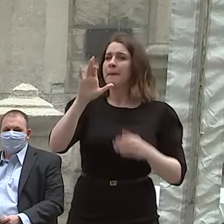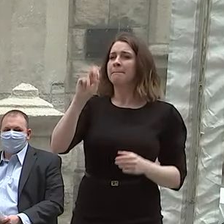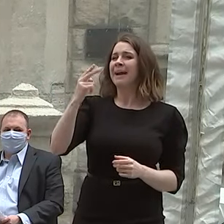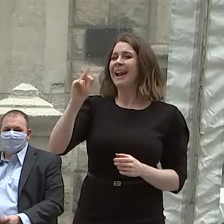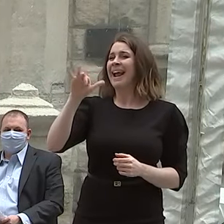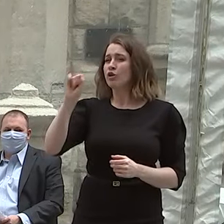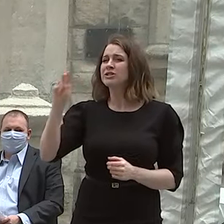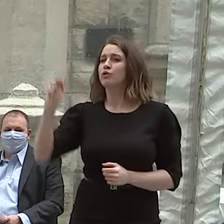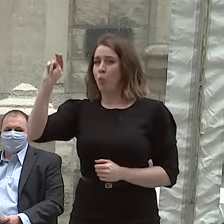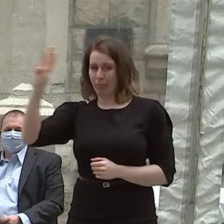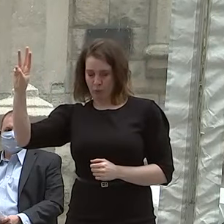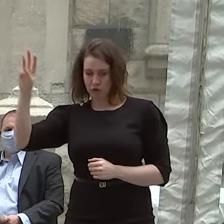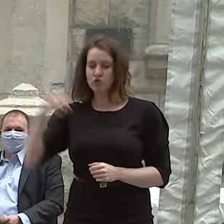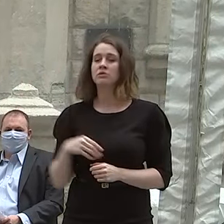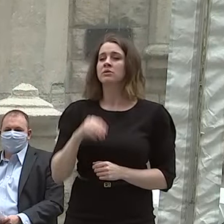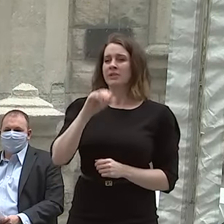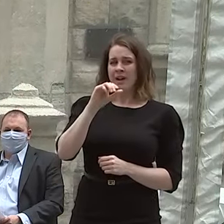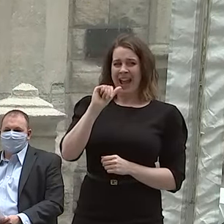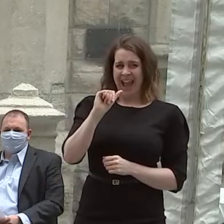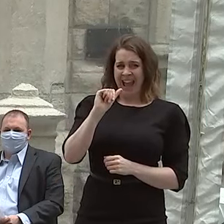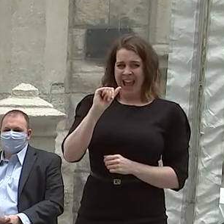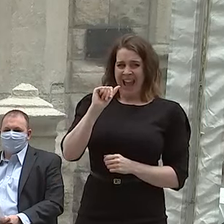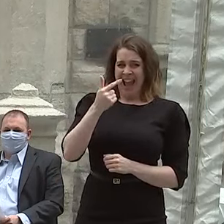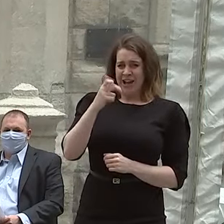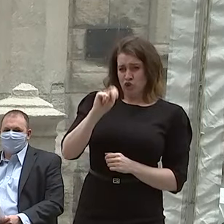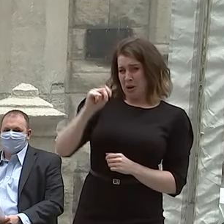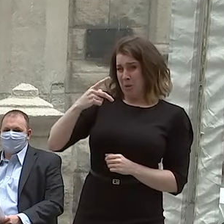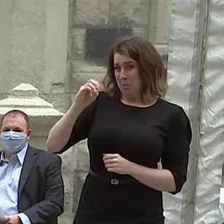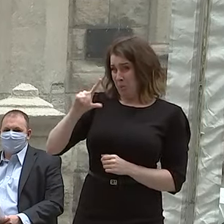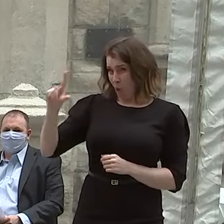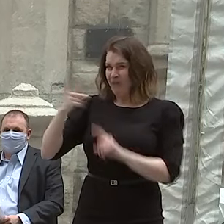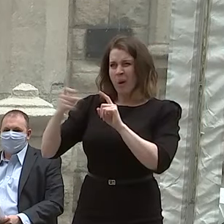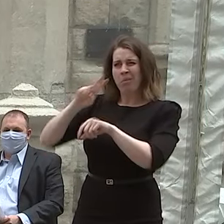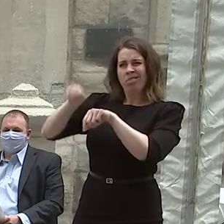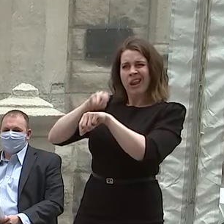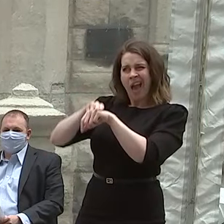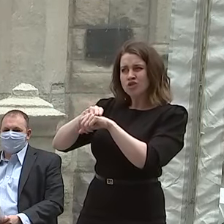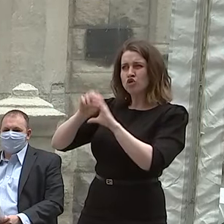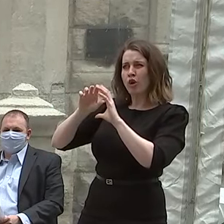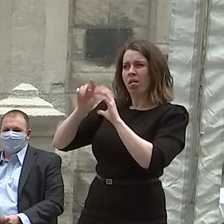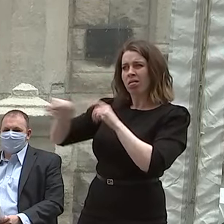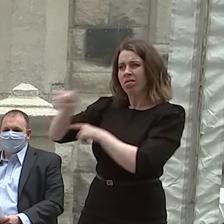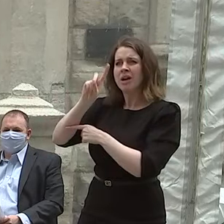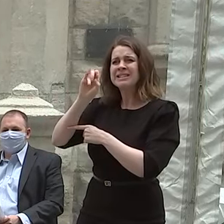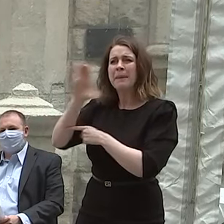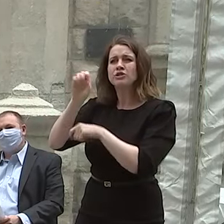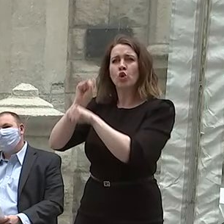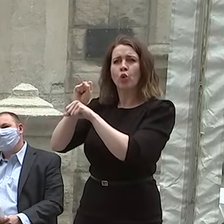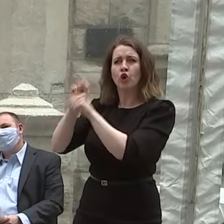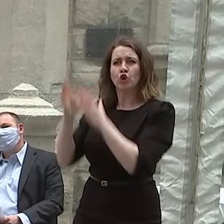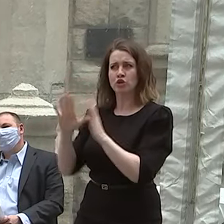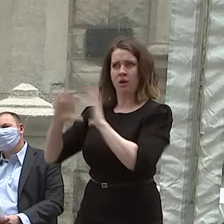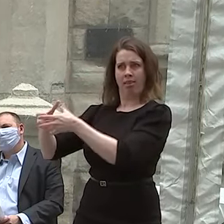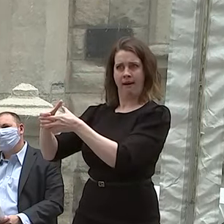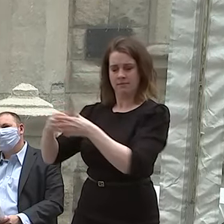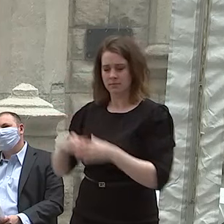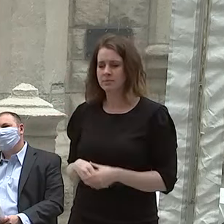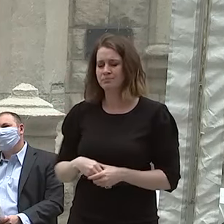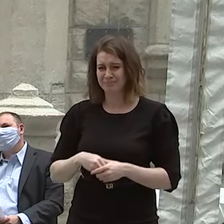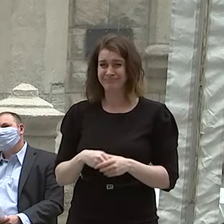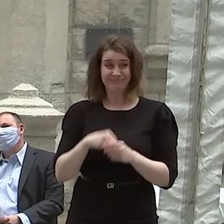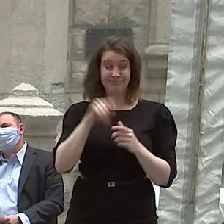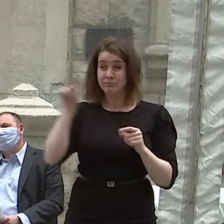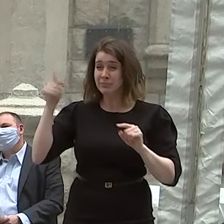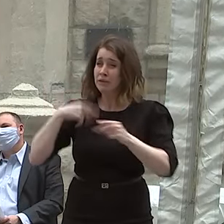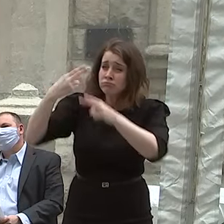Northwestern and Ajin Poe of the National Domestic Workers Alliance. Now, these and